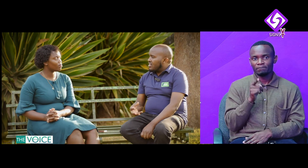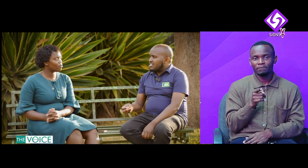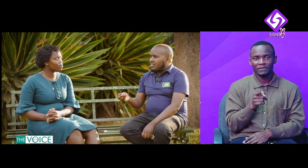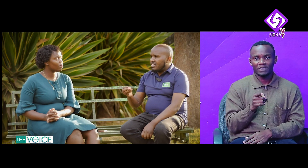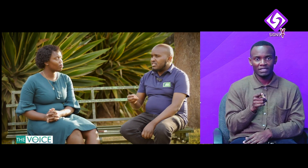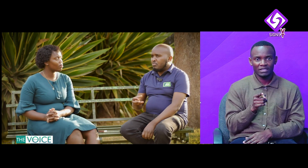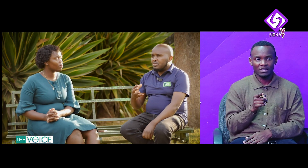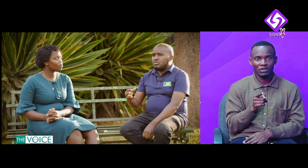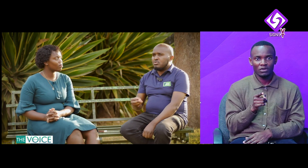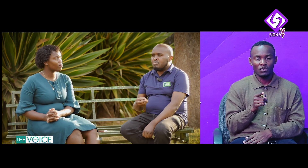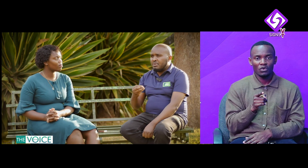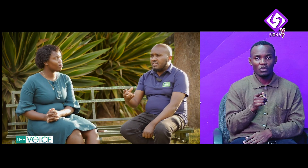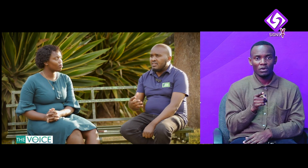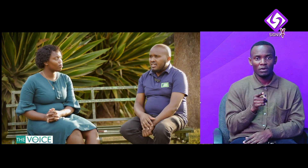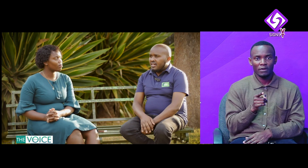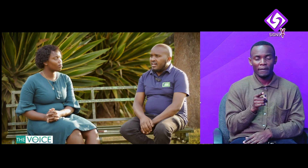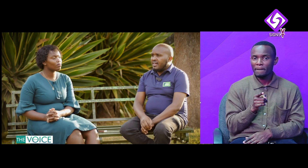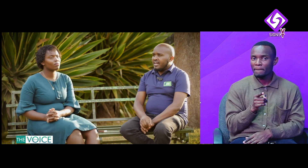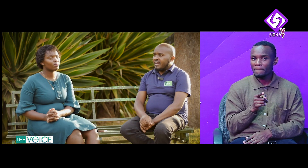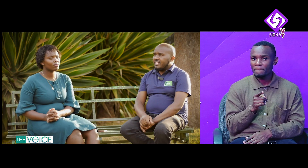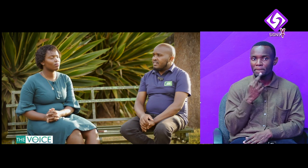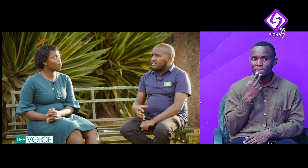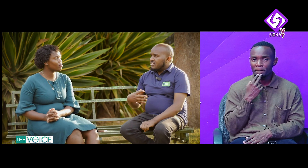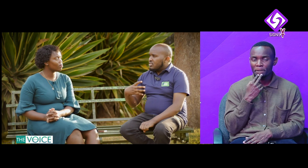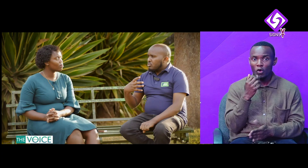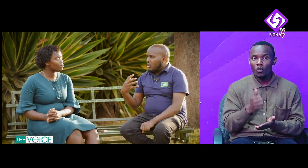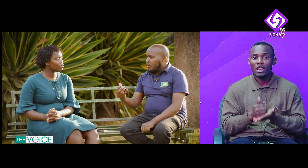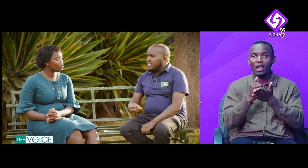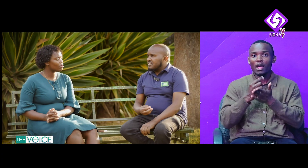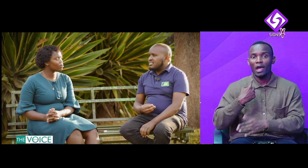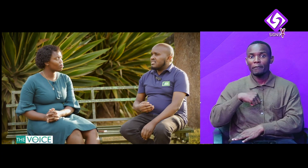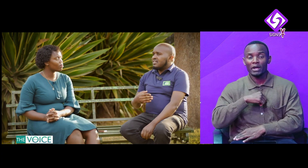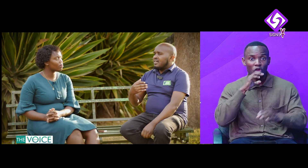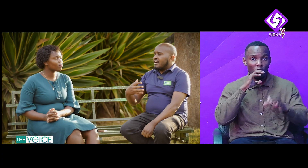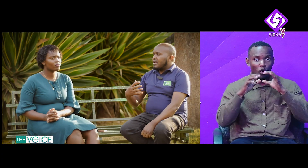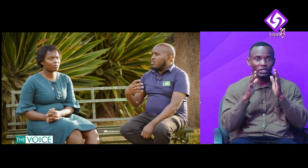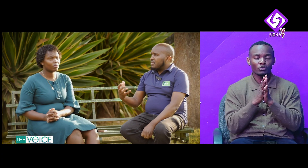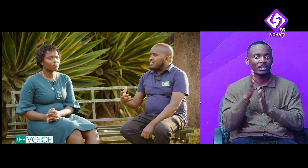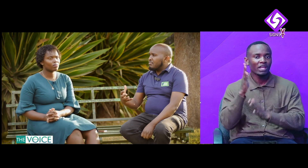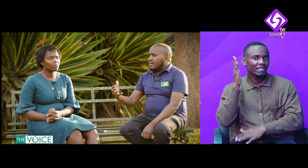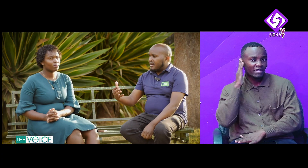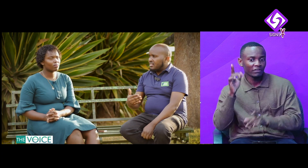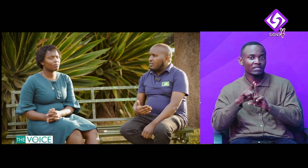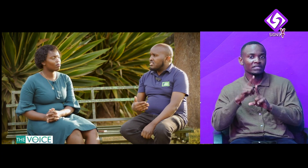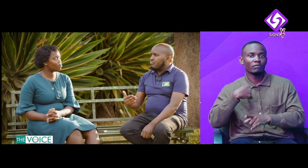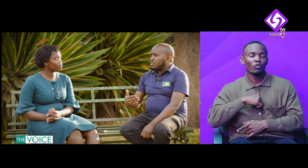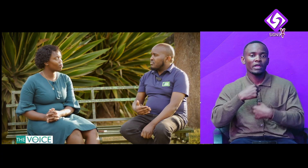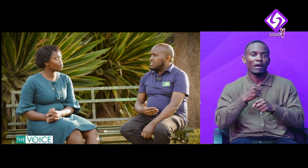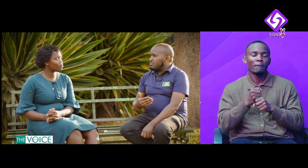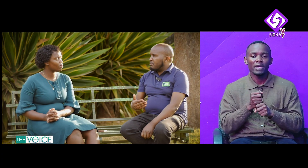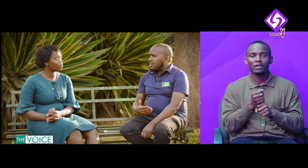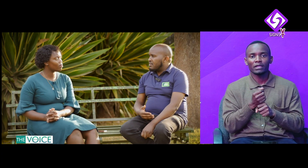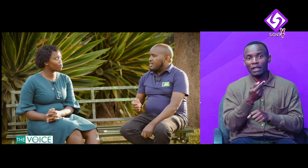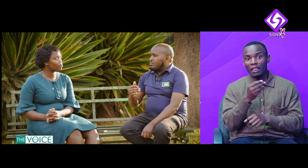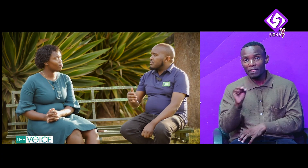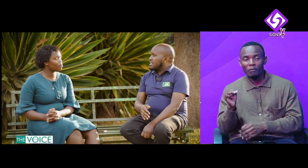Science TV gave us an opportunity to speak to an audience, and now we are making them an inclusive part of